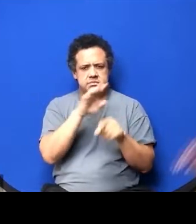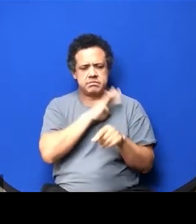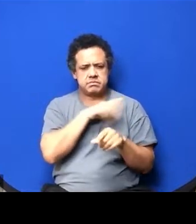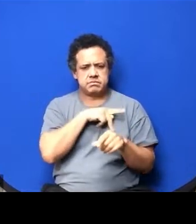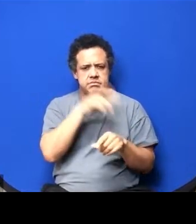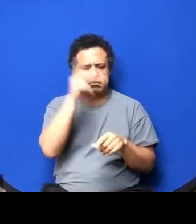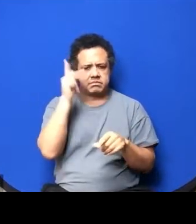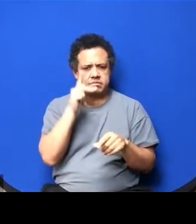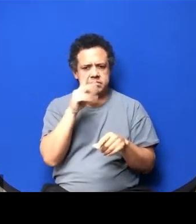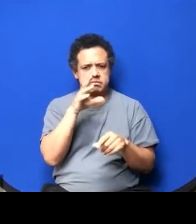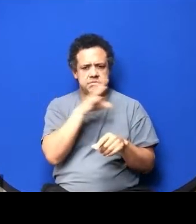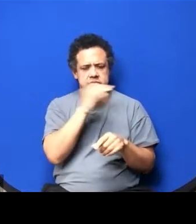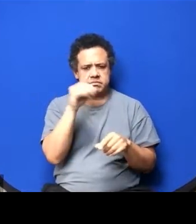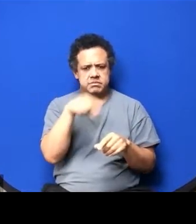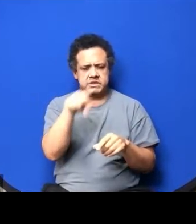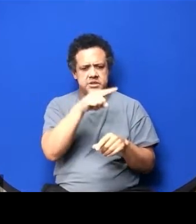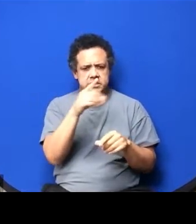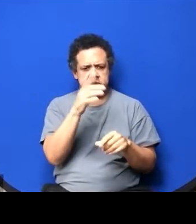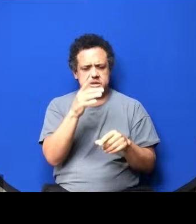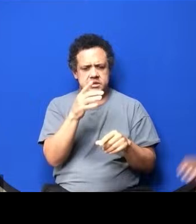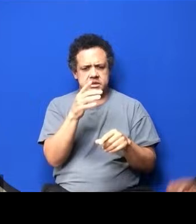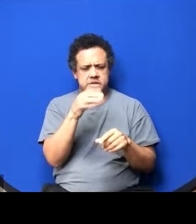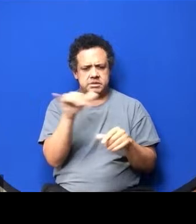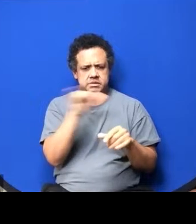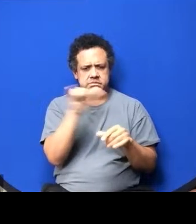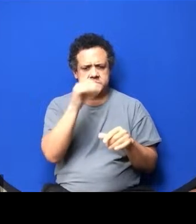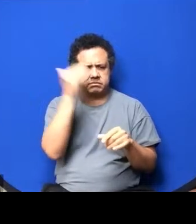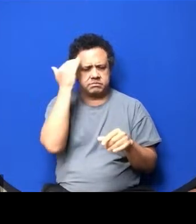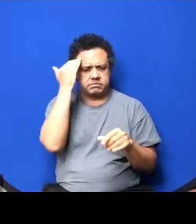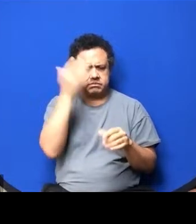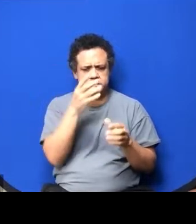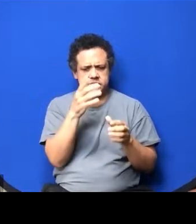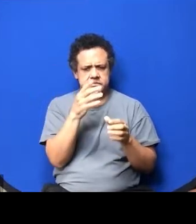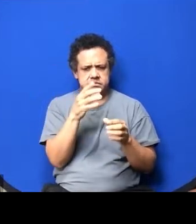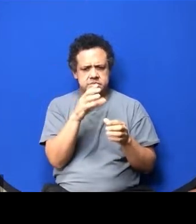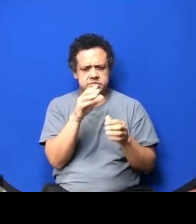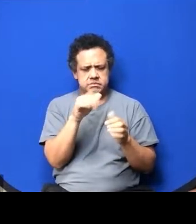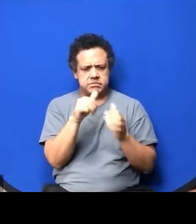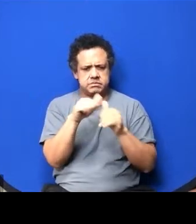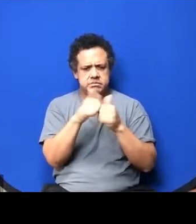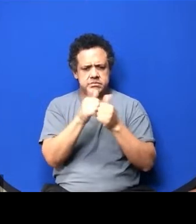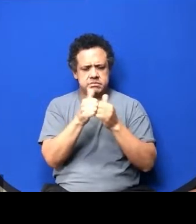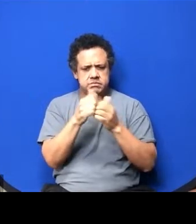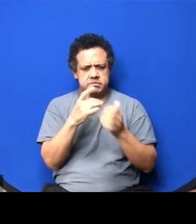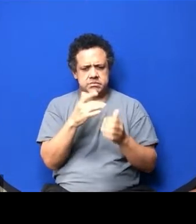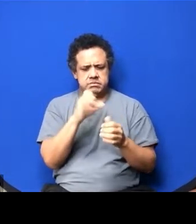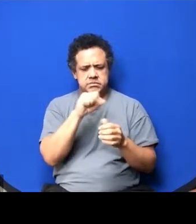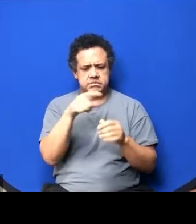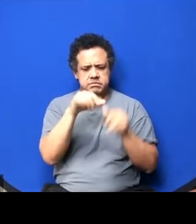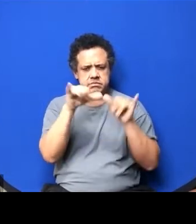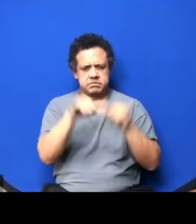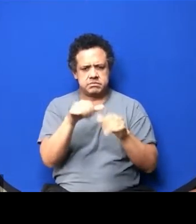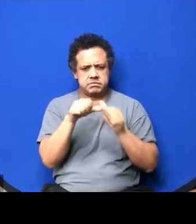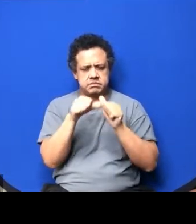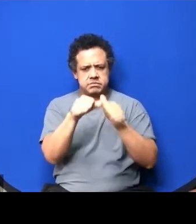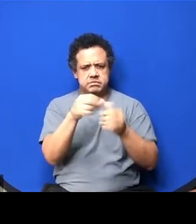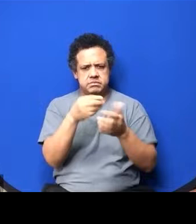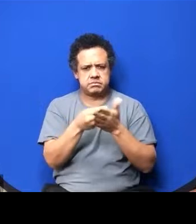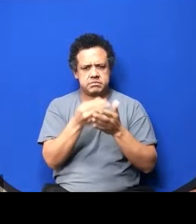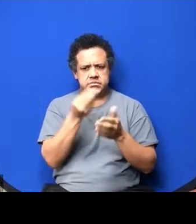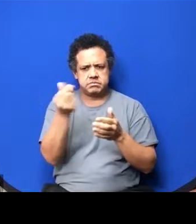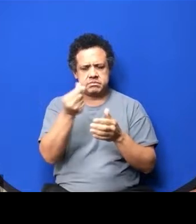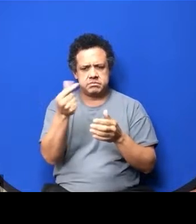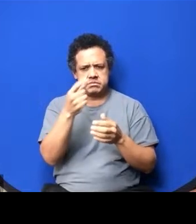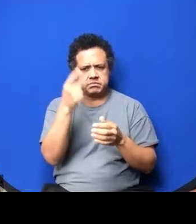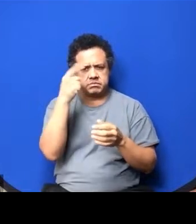if we had 25 hours. I agree with the previous two comments that were made about this.